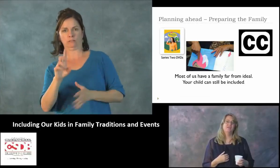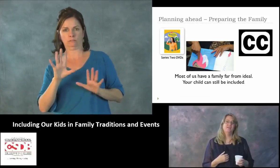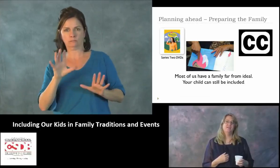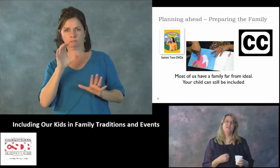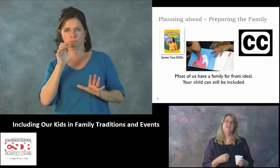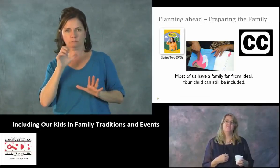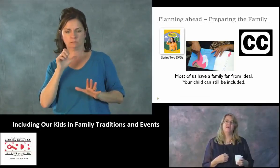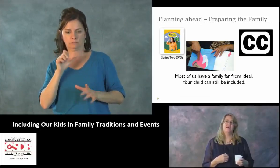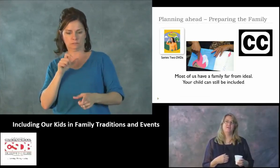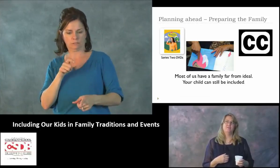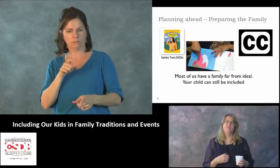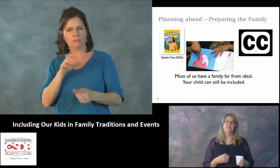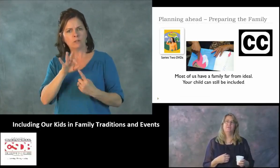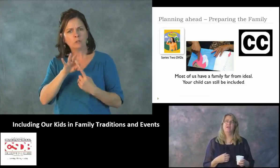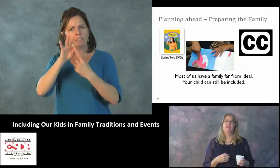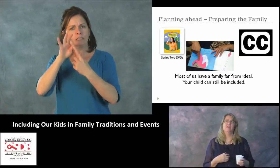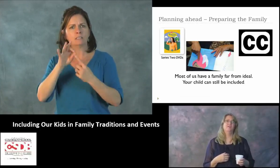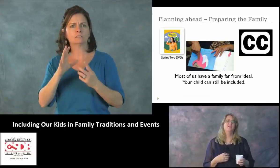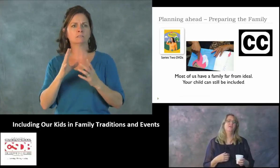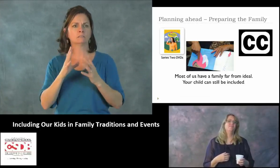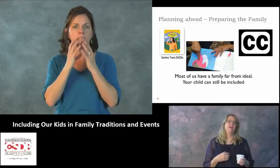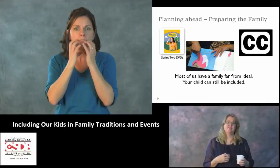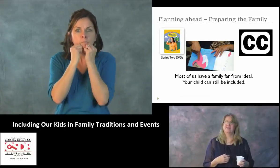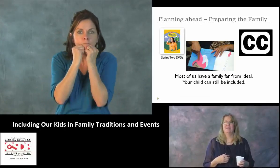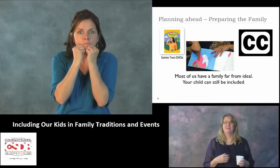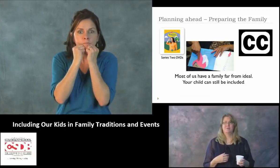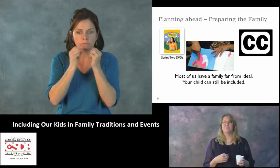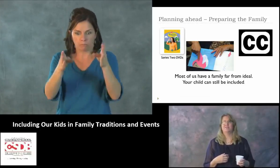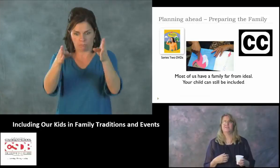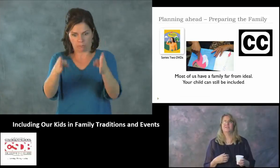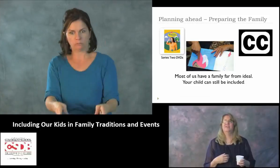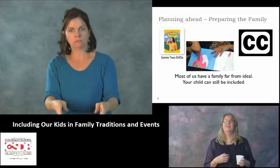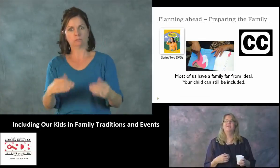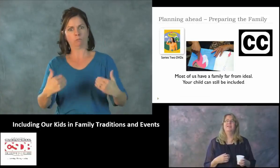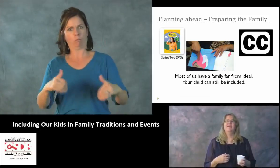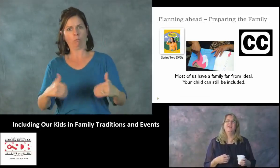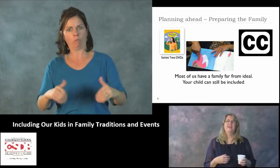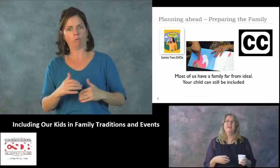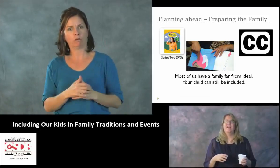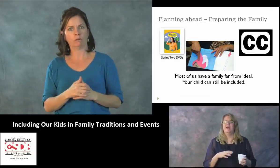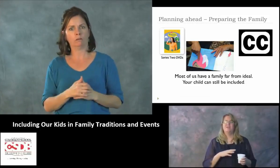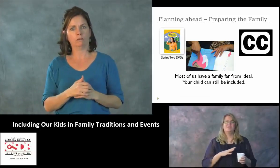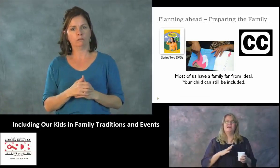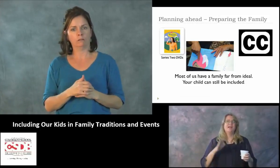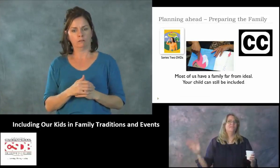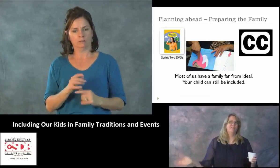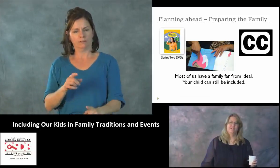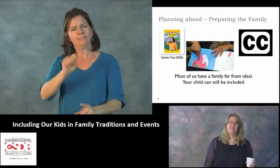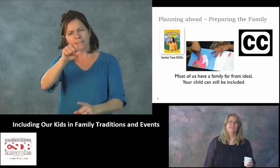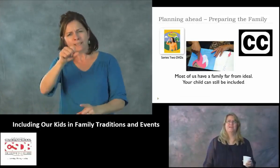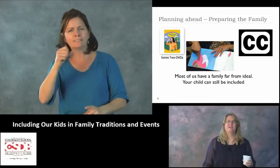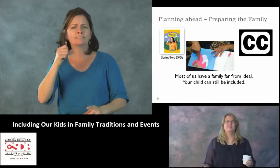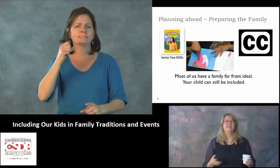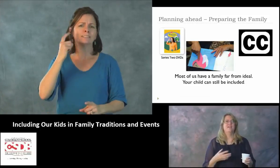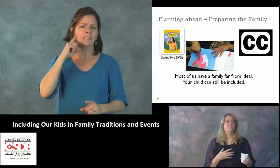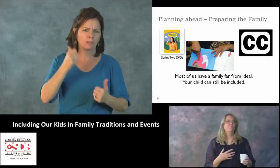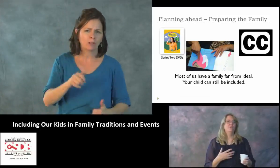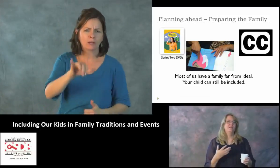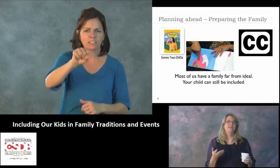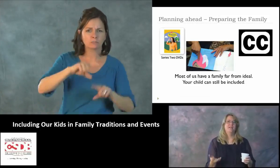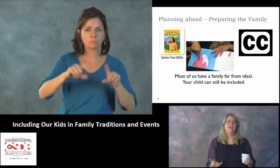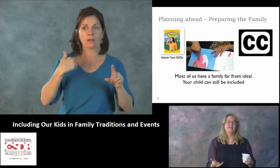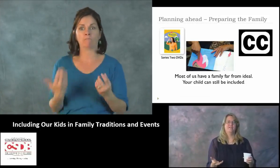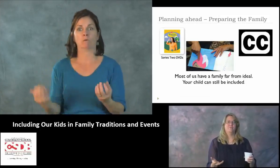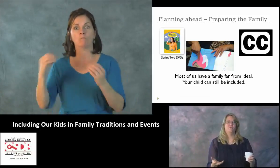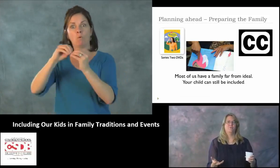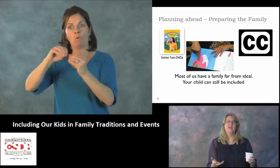a unique and valuable and fascinating person outside of their hearing loss, and we